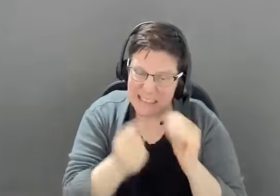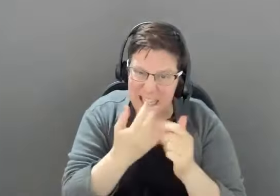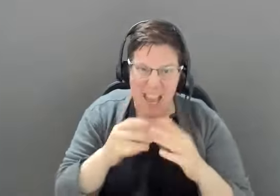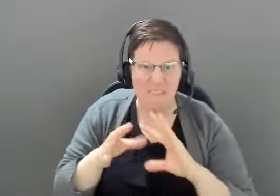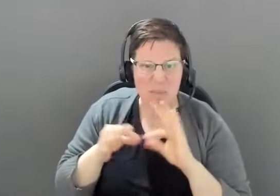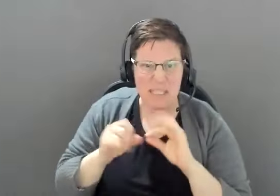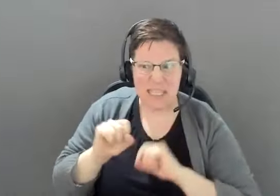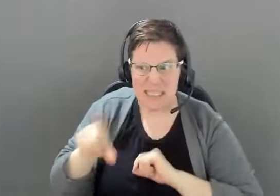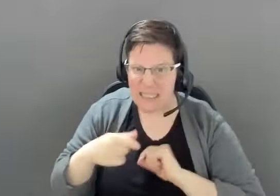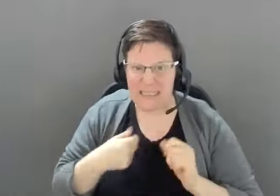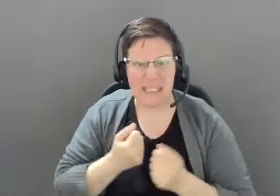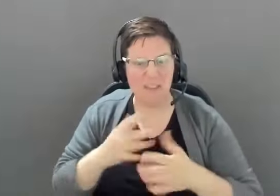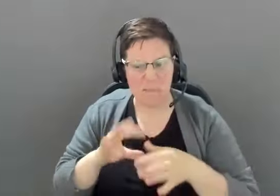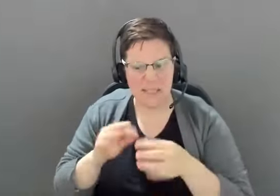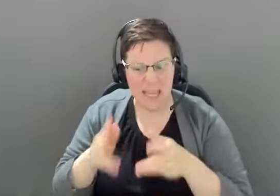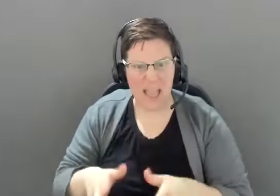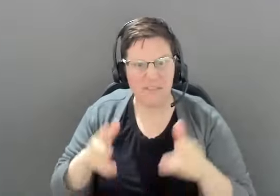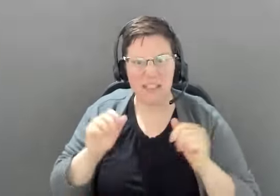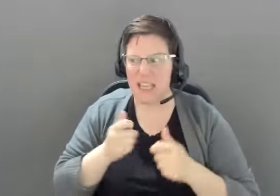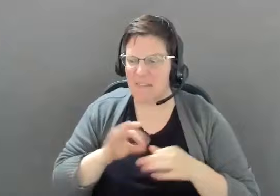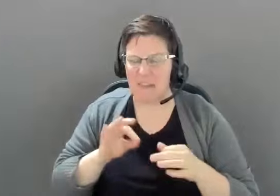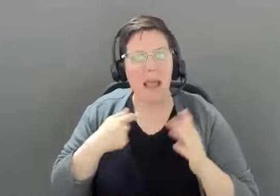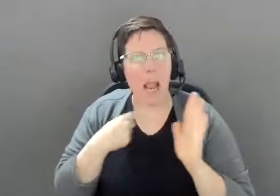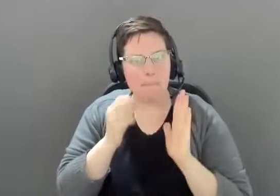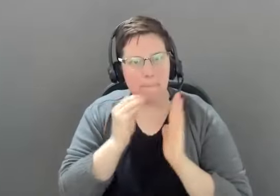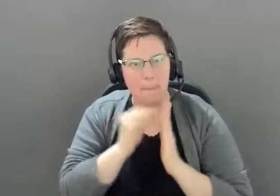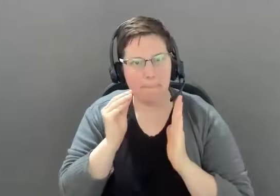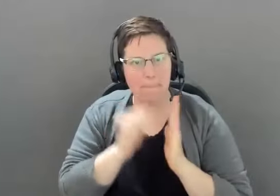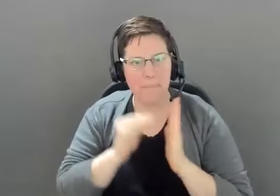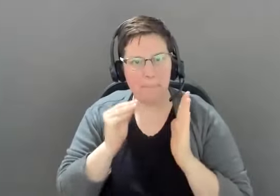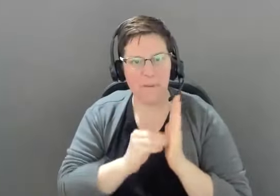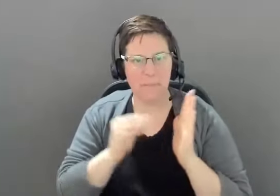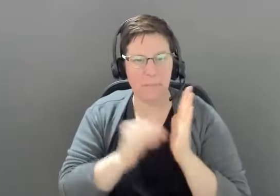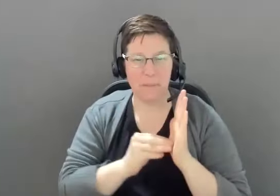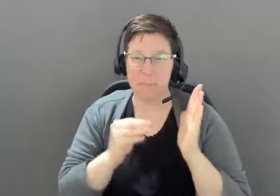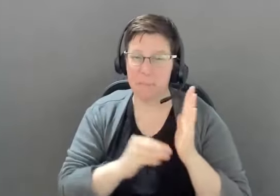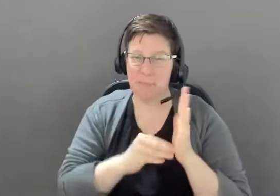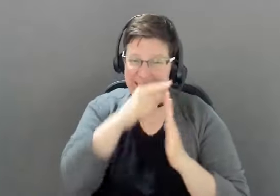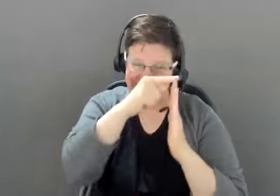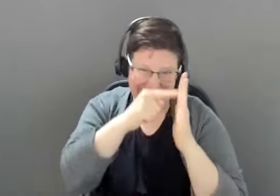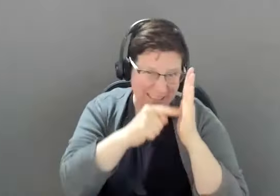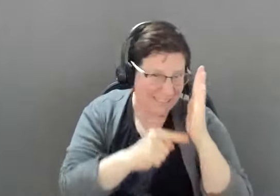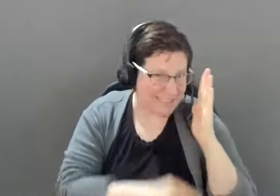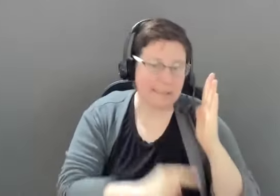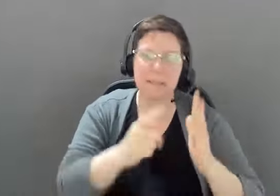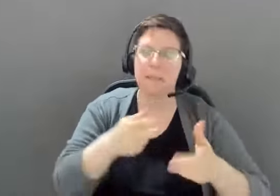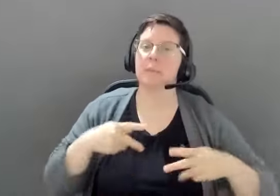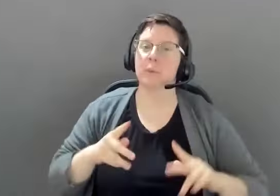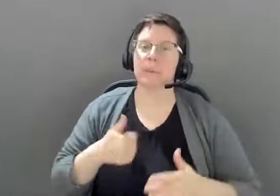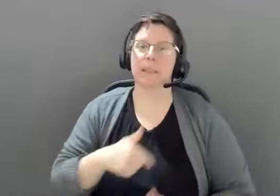answering machine of an MP's office in Ottawa, because it allowed us to actually, keep